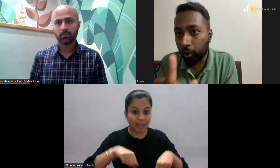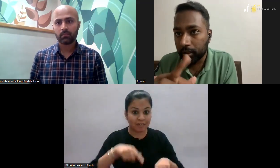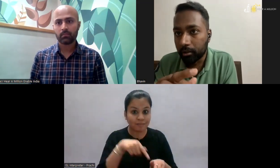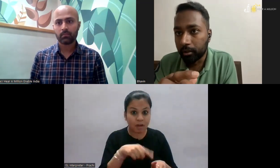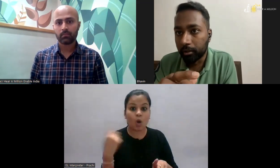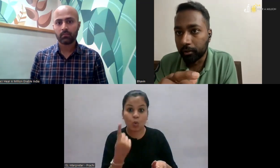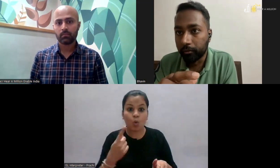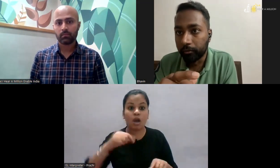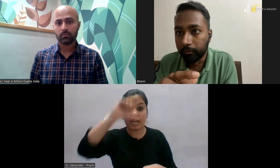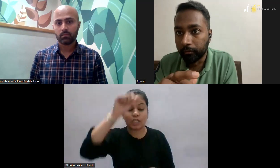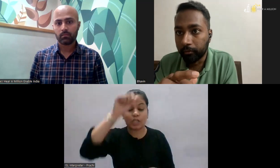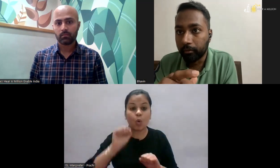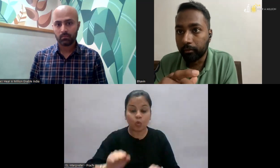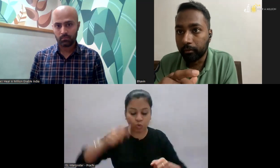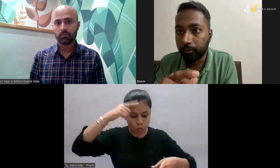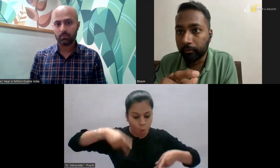Indian roads,